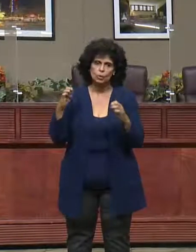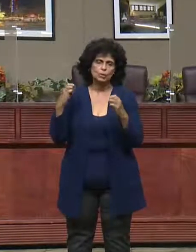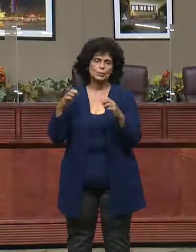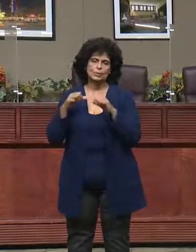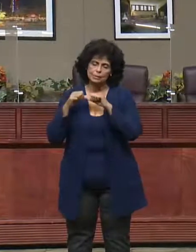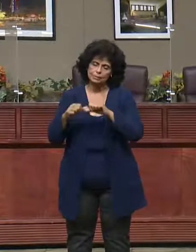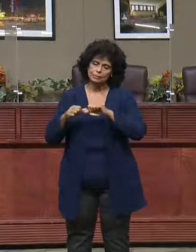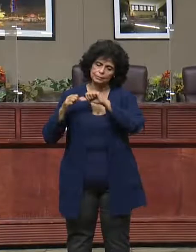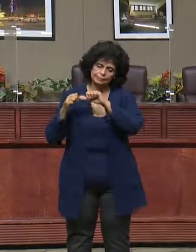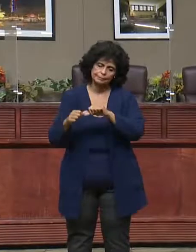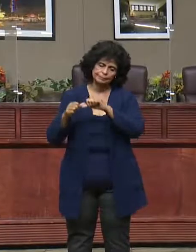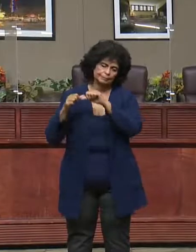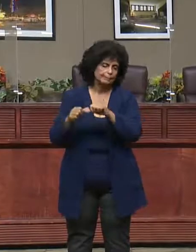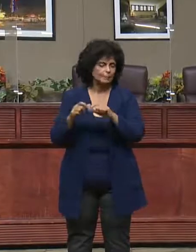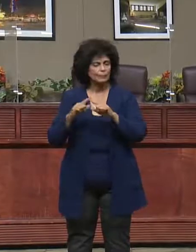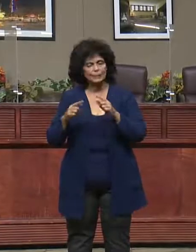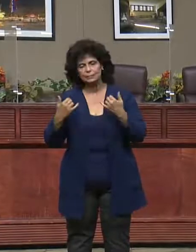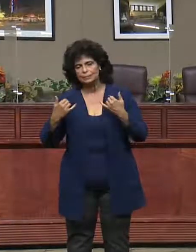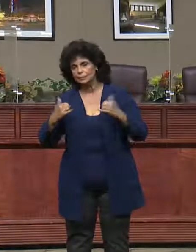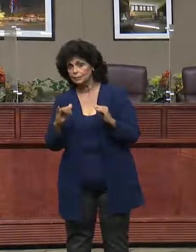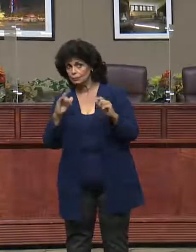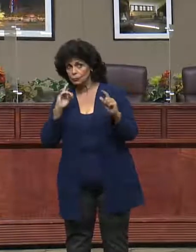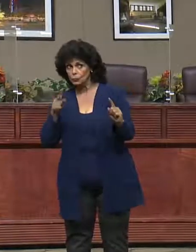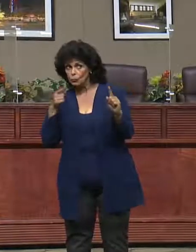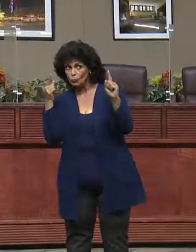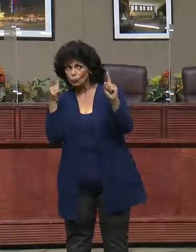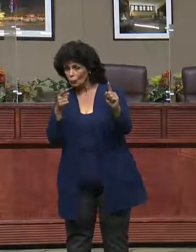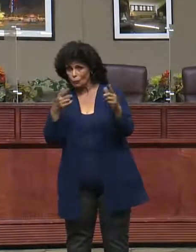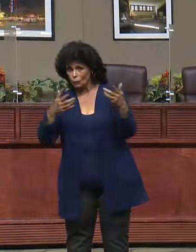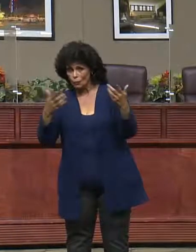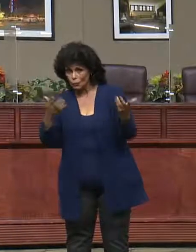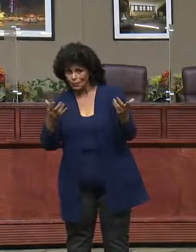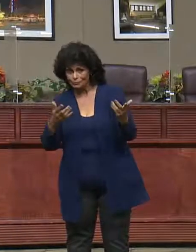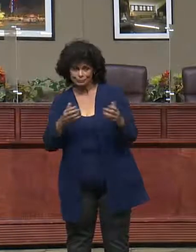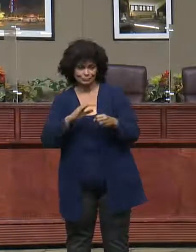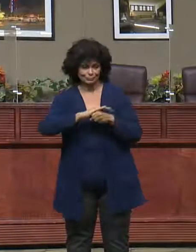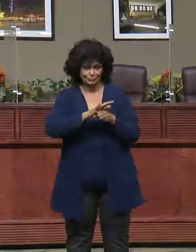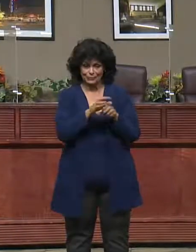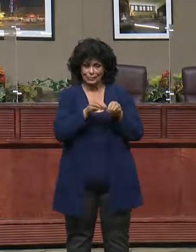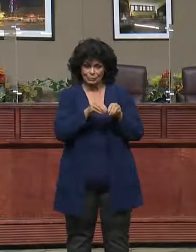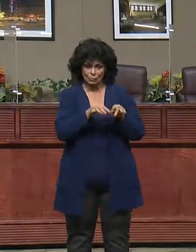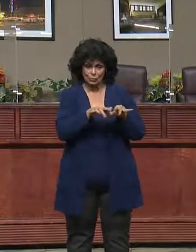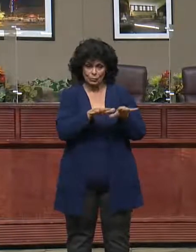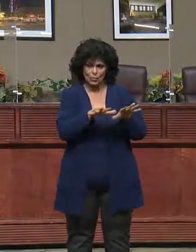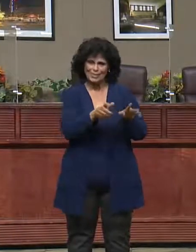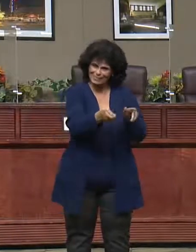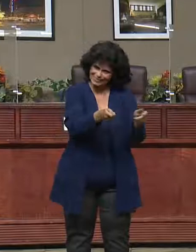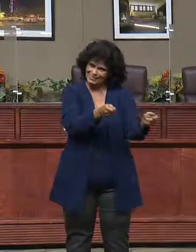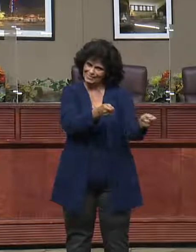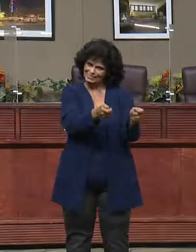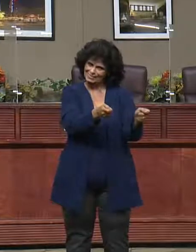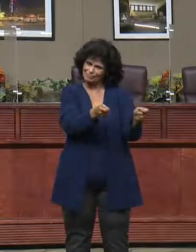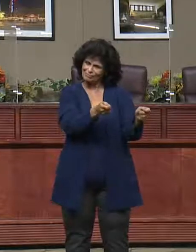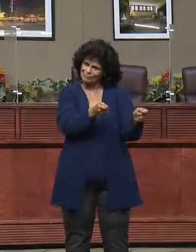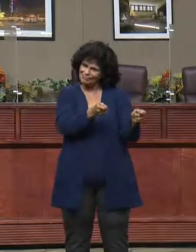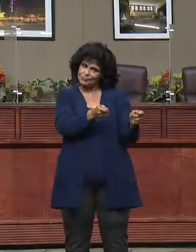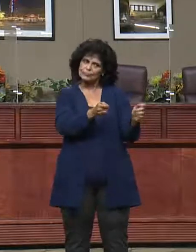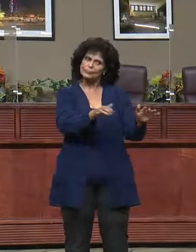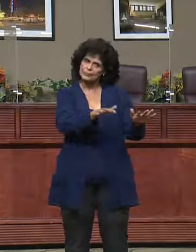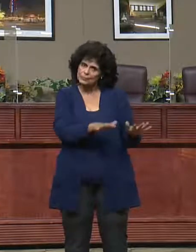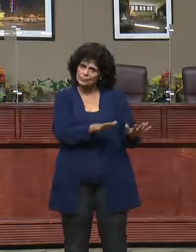my goals continue to really focus on stopping the spread of the virus within our community. With that, we will continue to offer